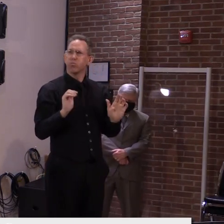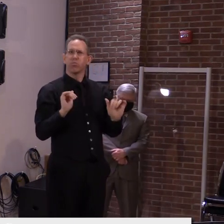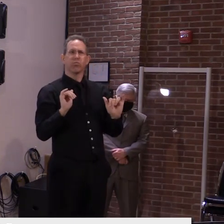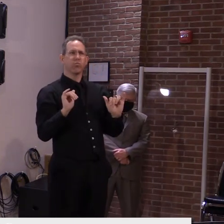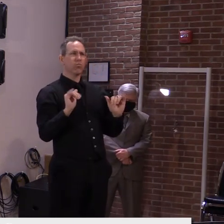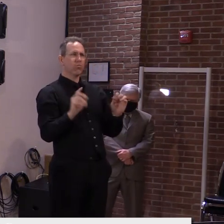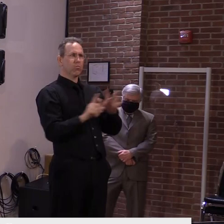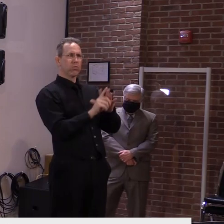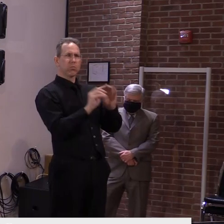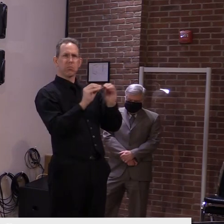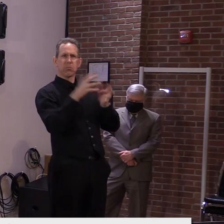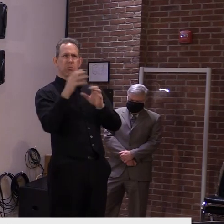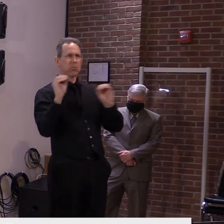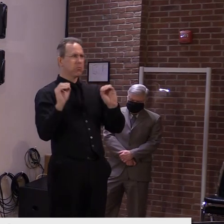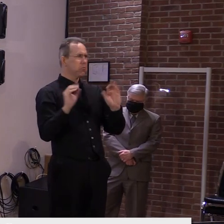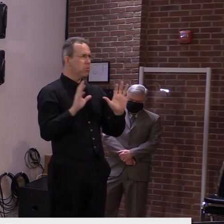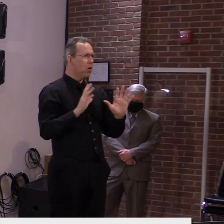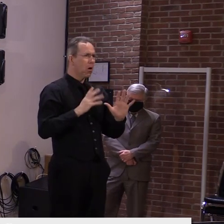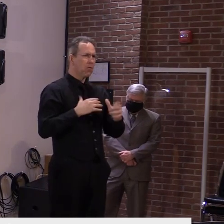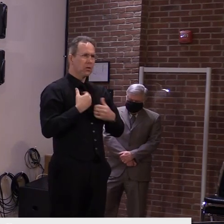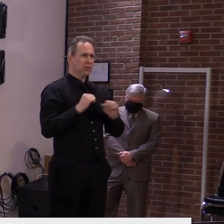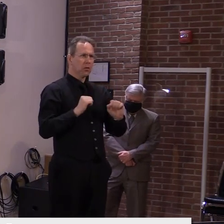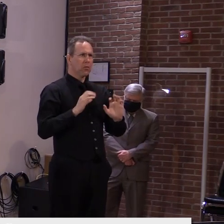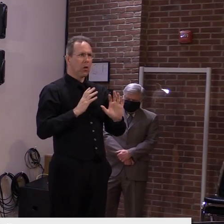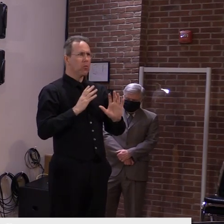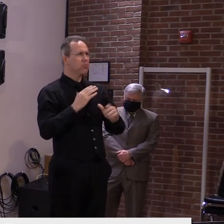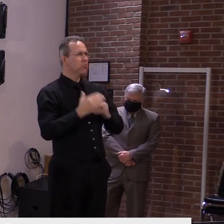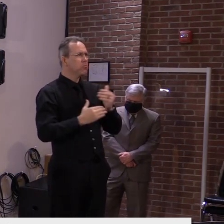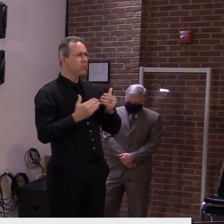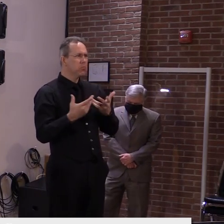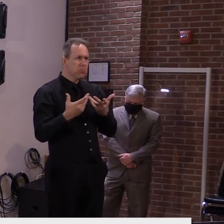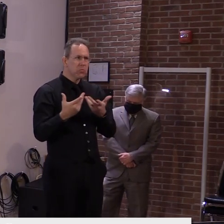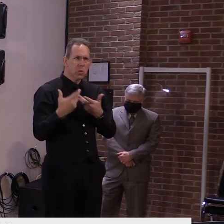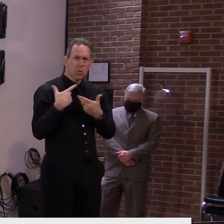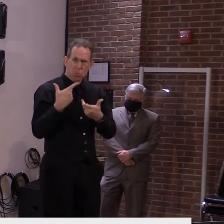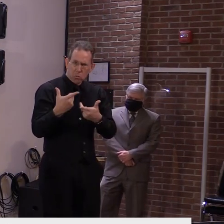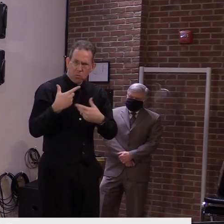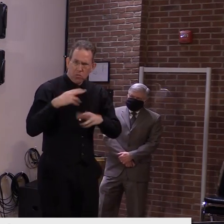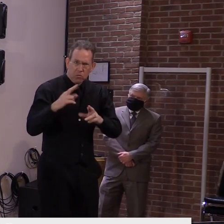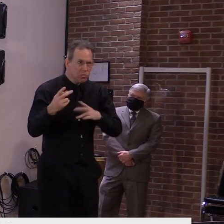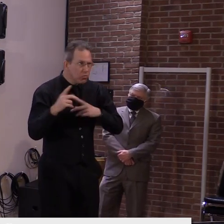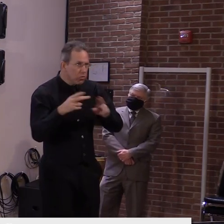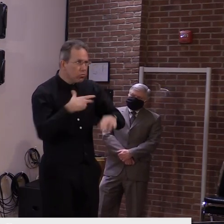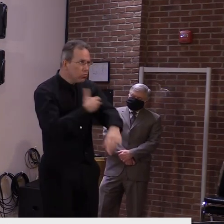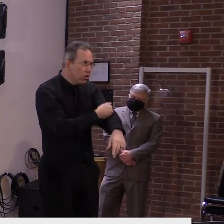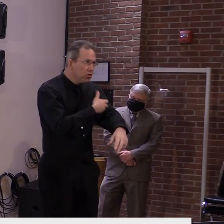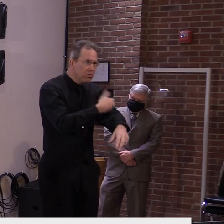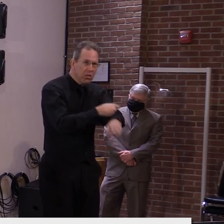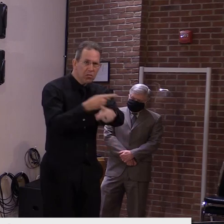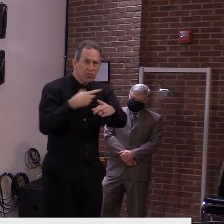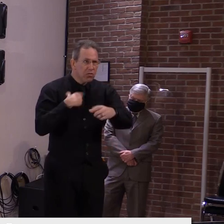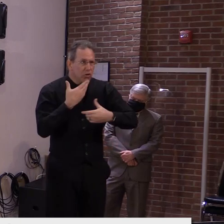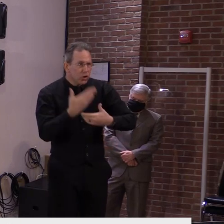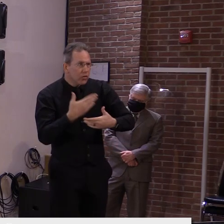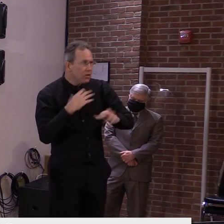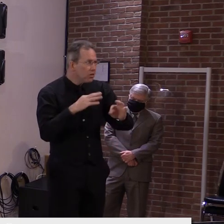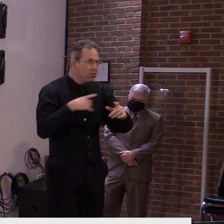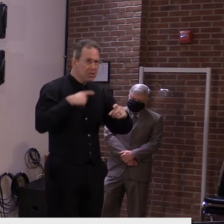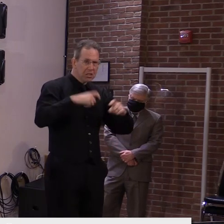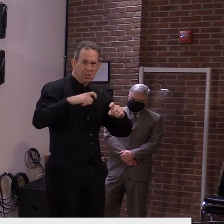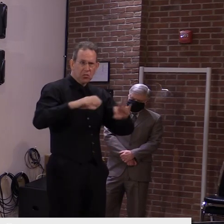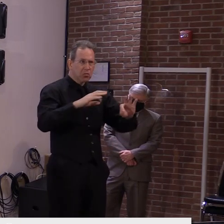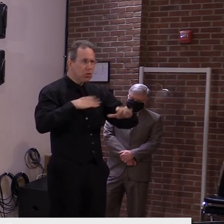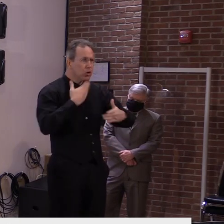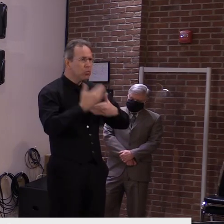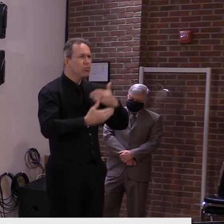case, haven't been exposed to an outbreak, are feeling well, and don't have